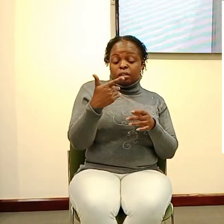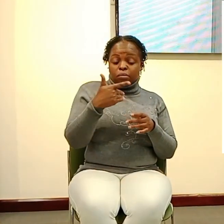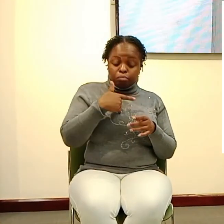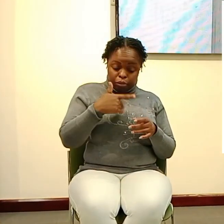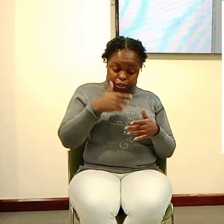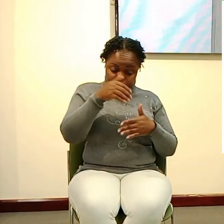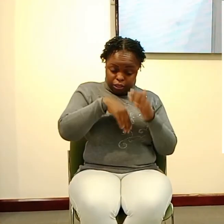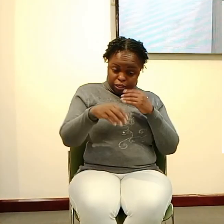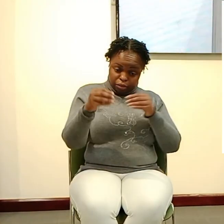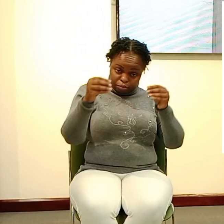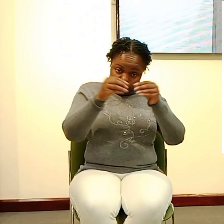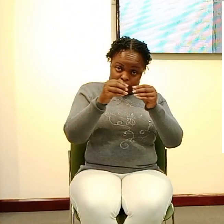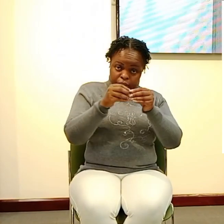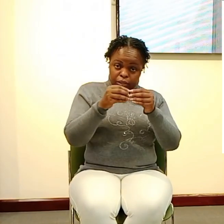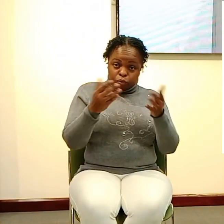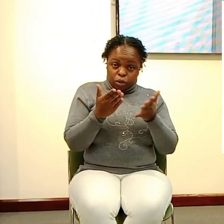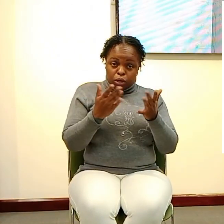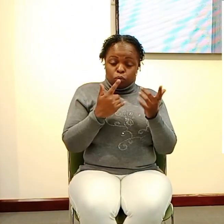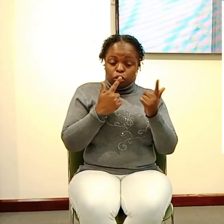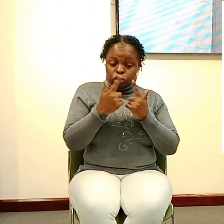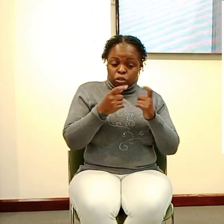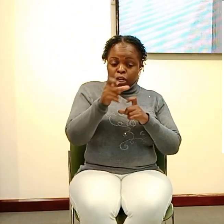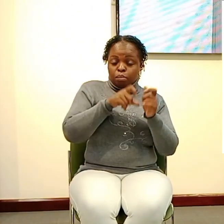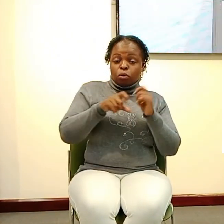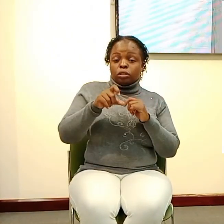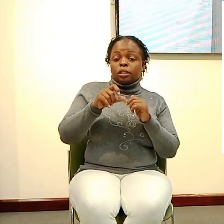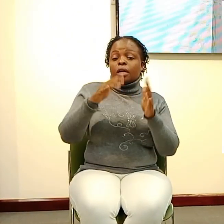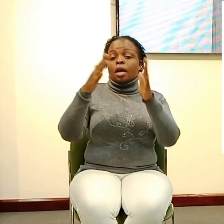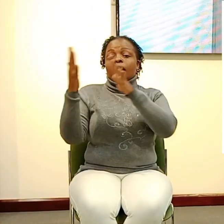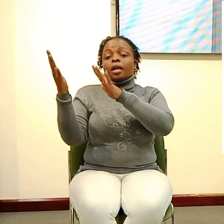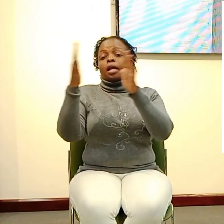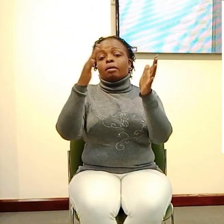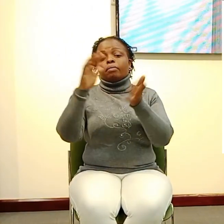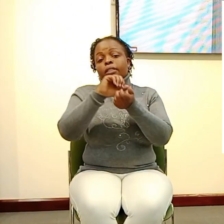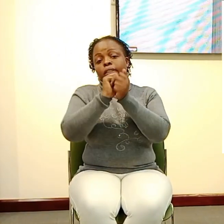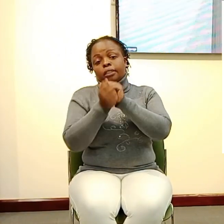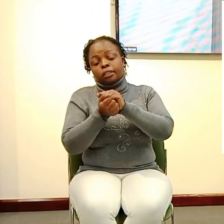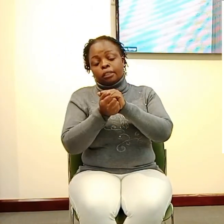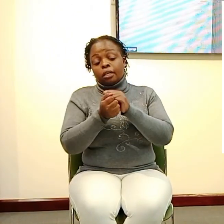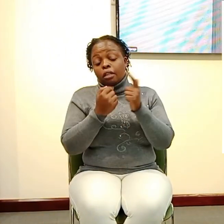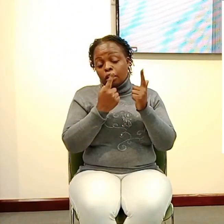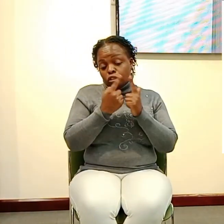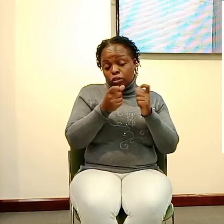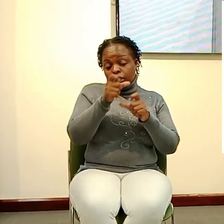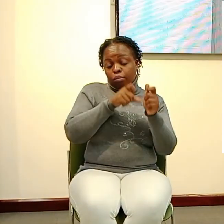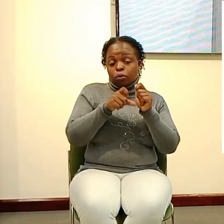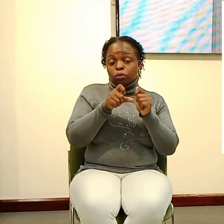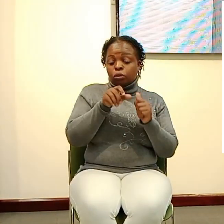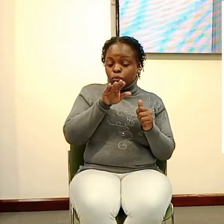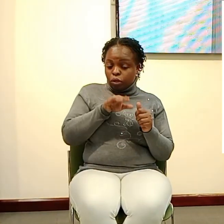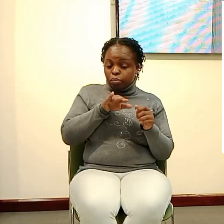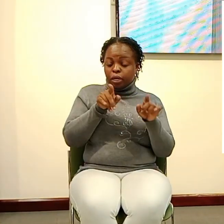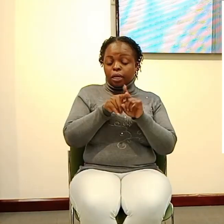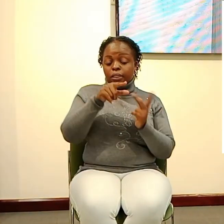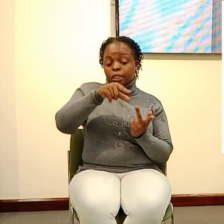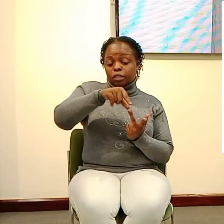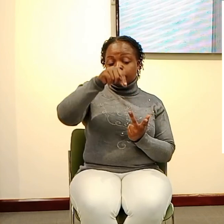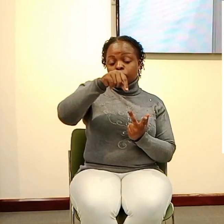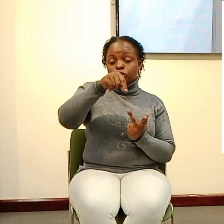meeting where we were talking about climate change, but they talk about women as special interest groups,